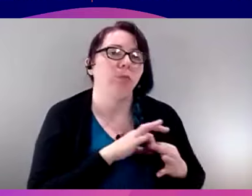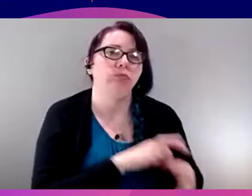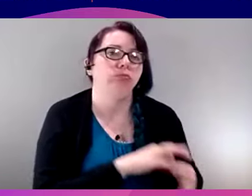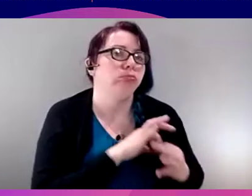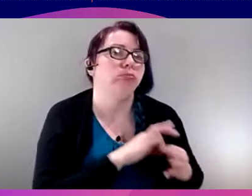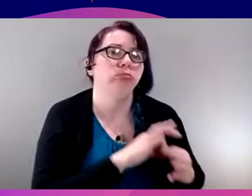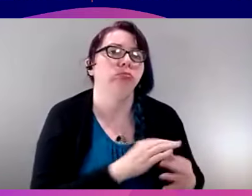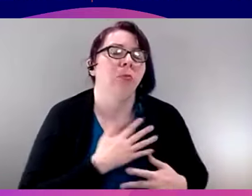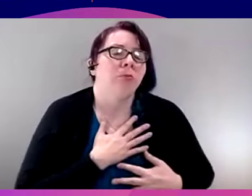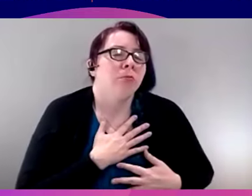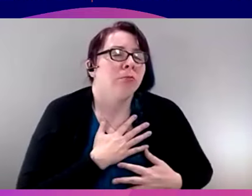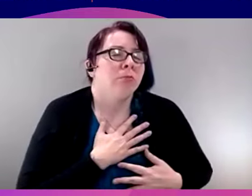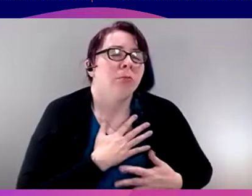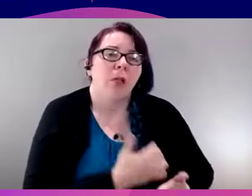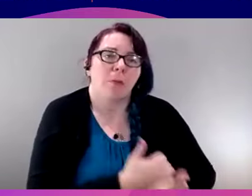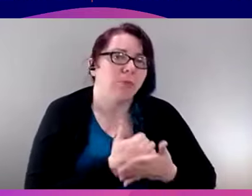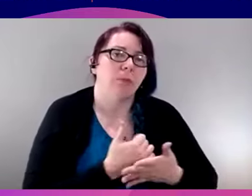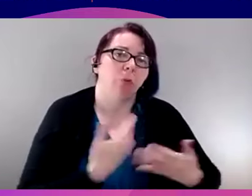out. Thank you.